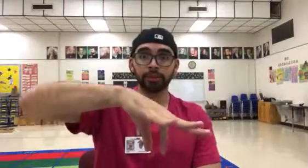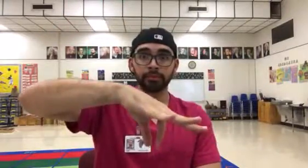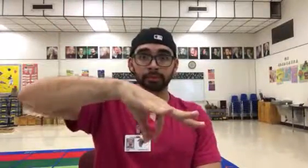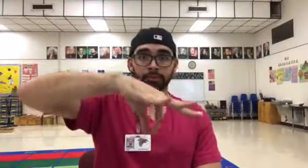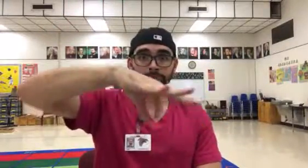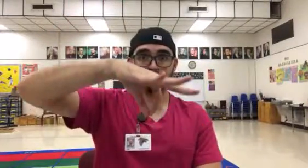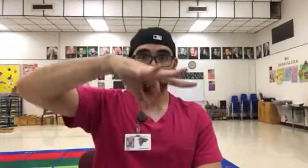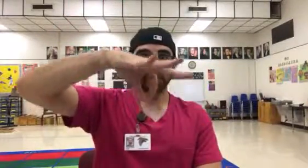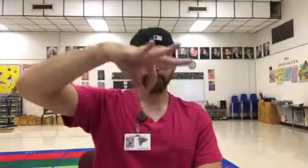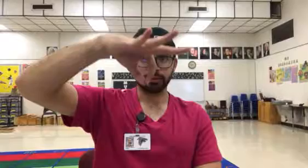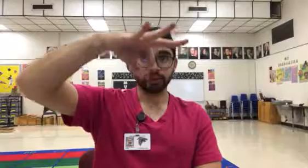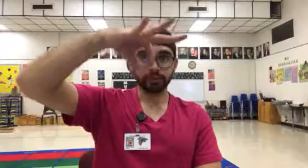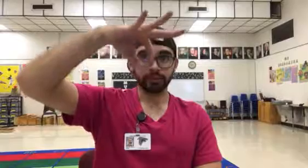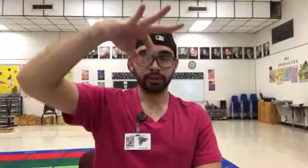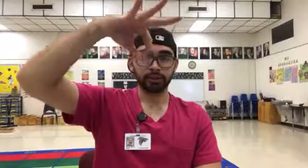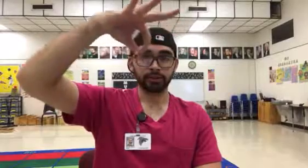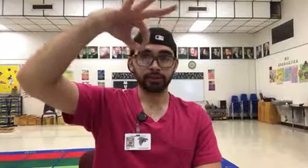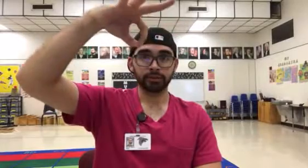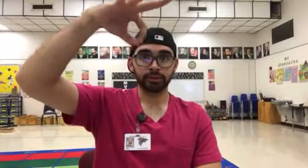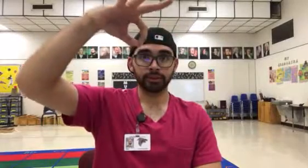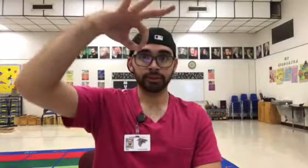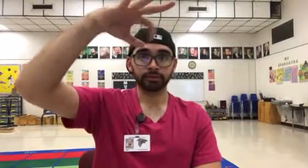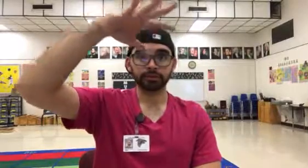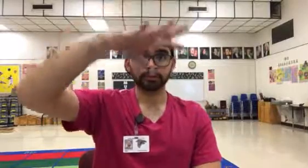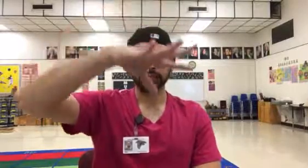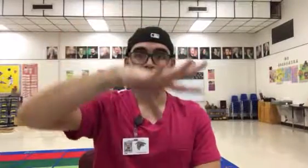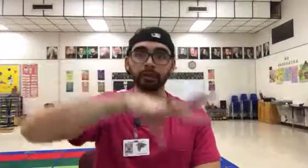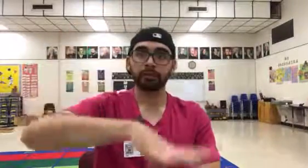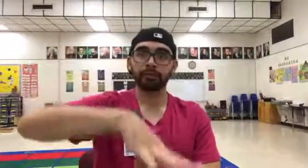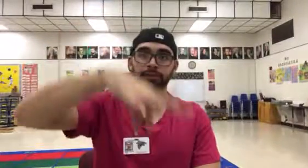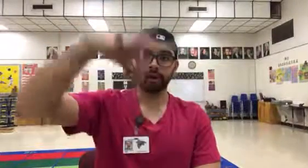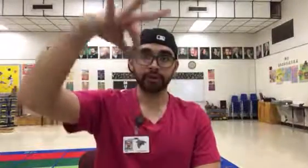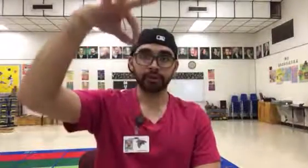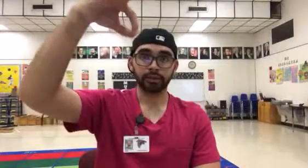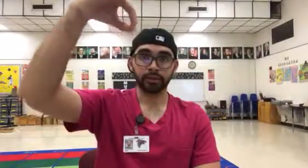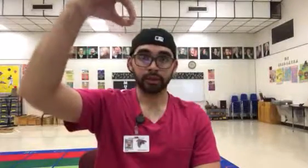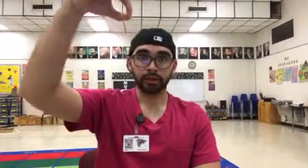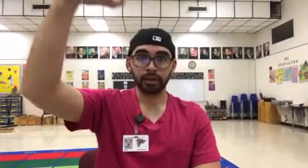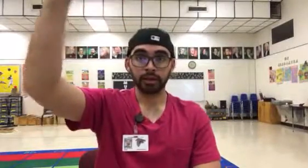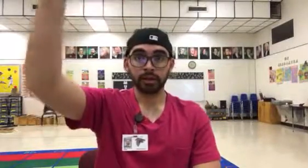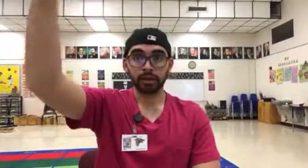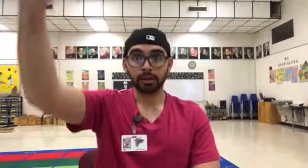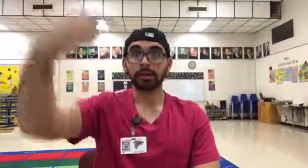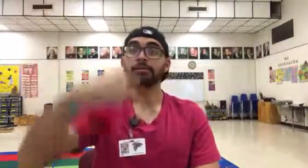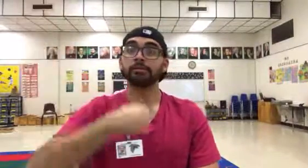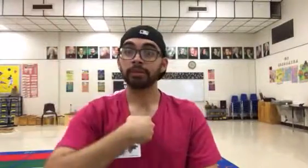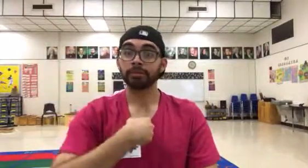bottom and pick it up like this and close your fingers. Find me.